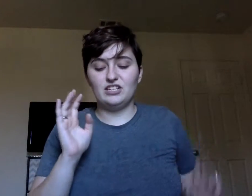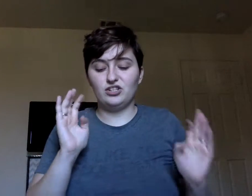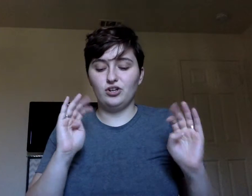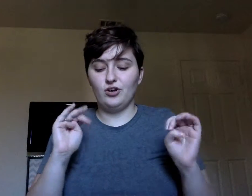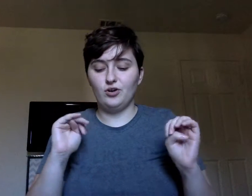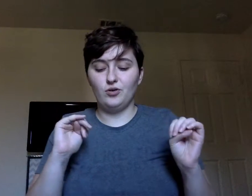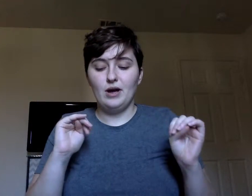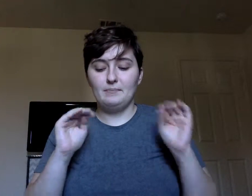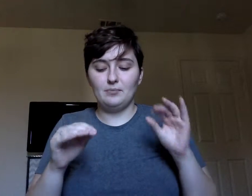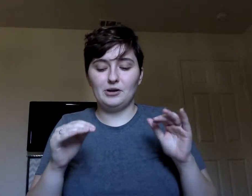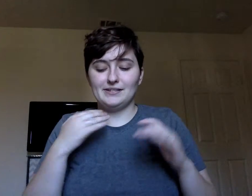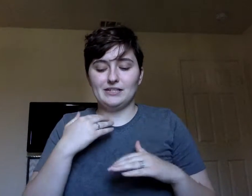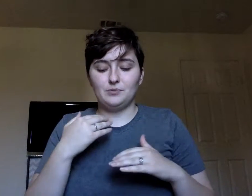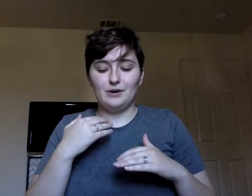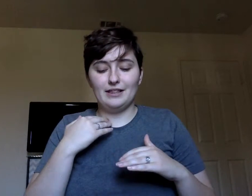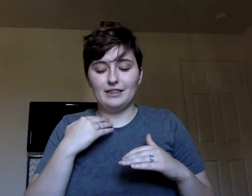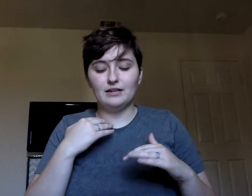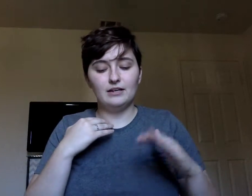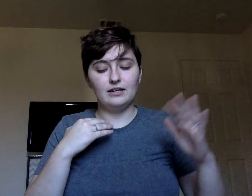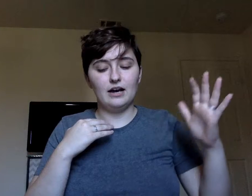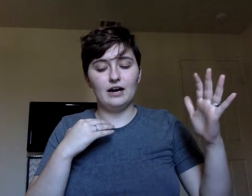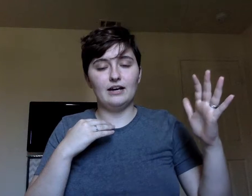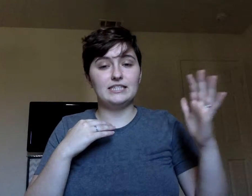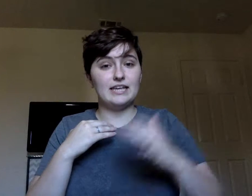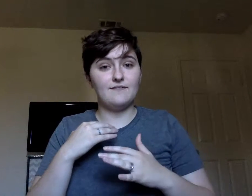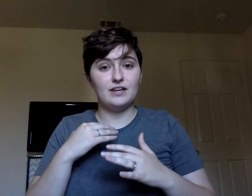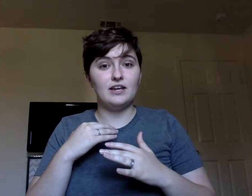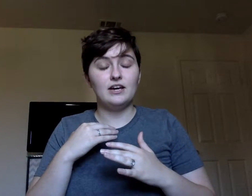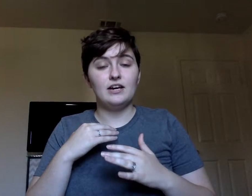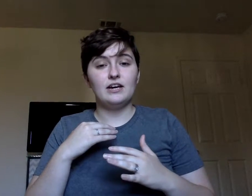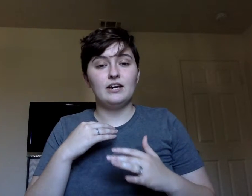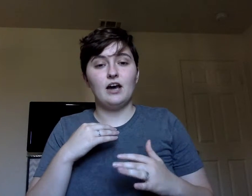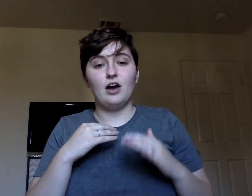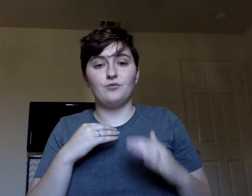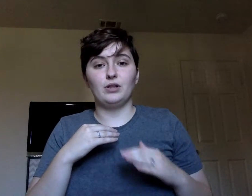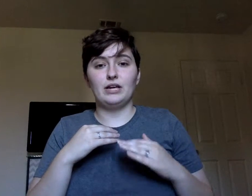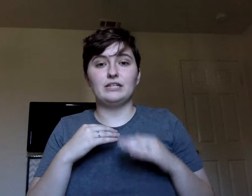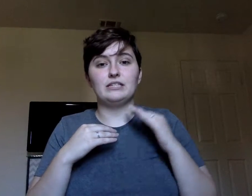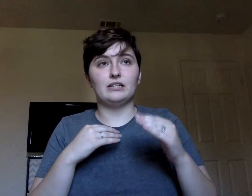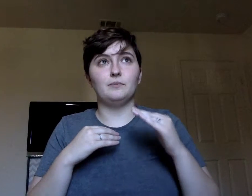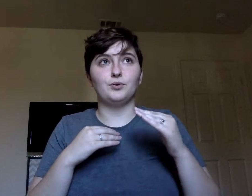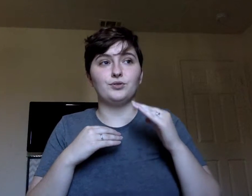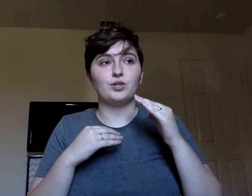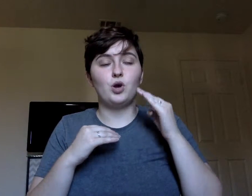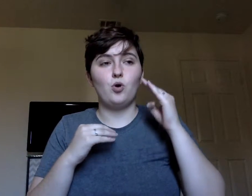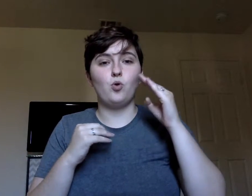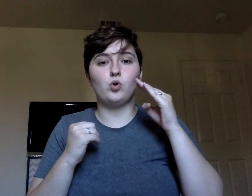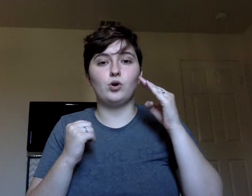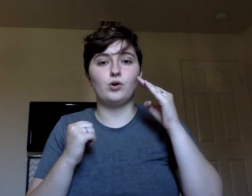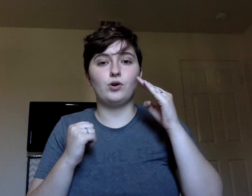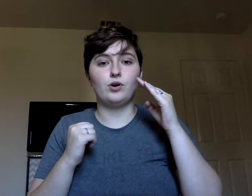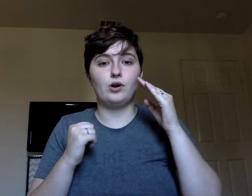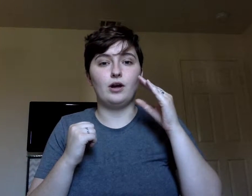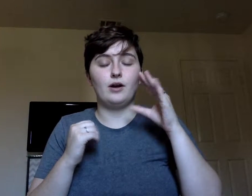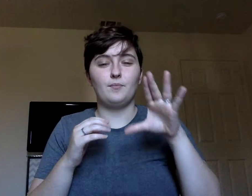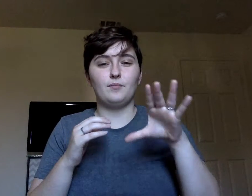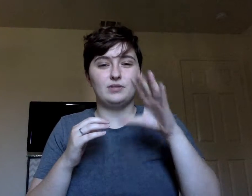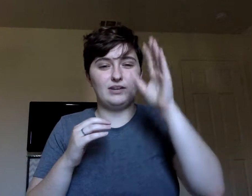tries to memorize lists with 7 unrelated syllables, or